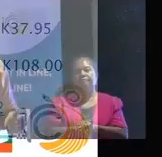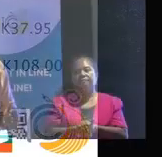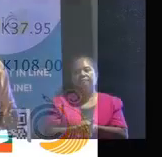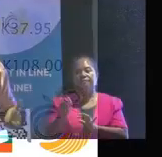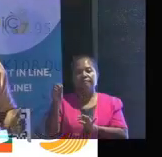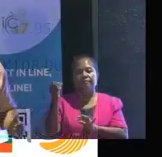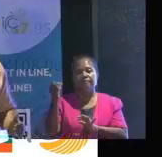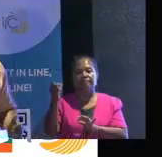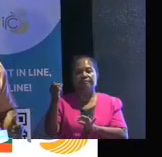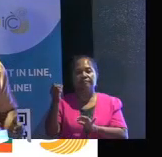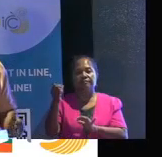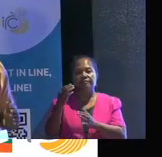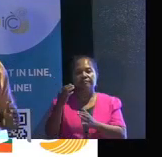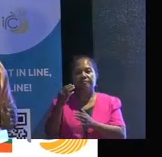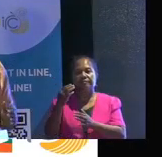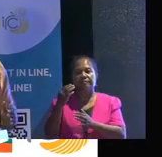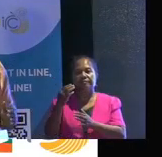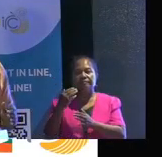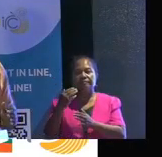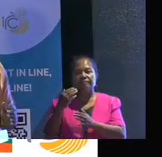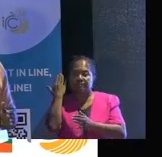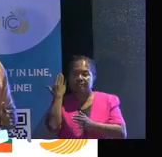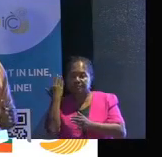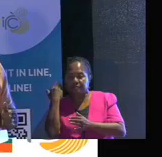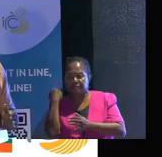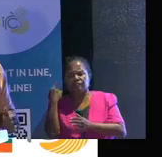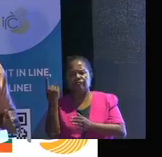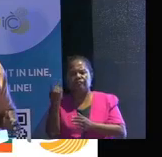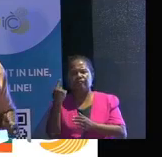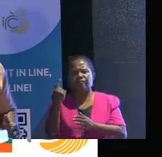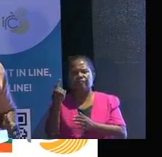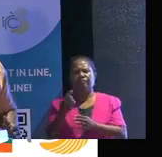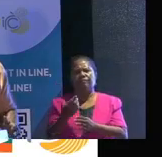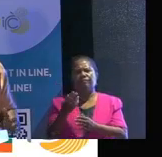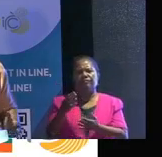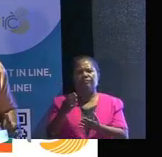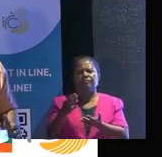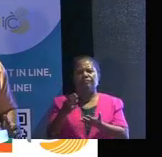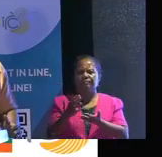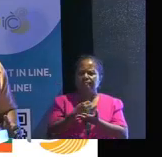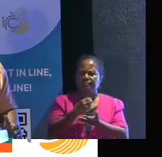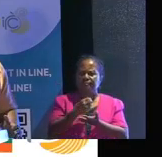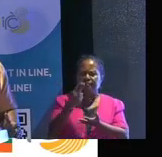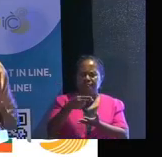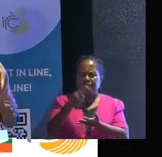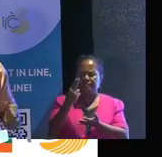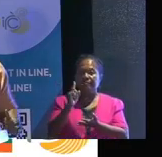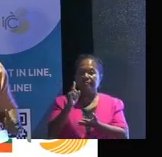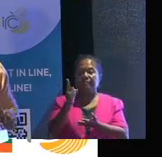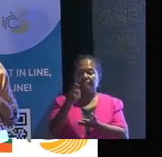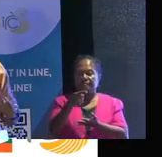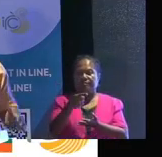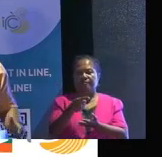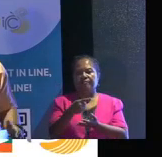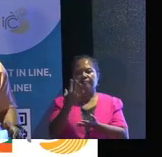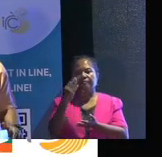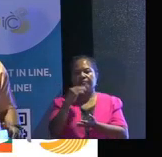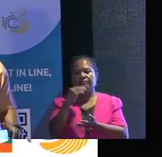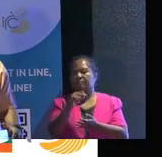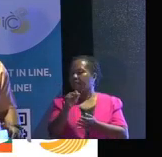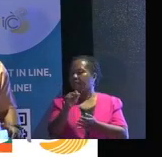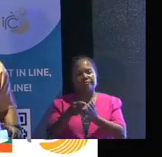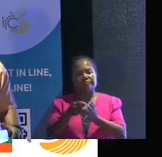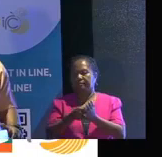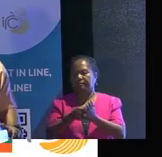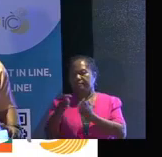So previously, those who were earning 12,500 per annum, they were not paying any